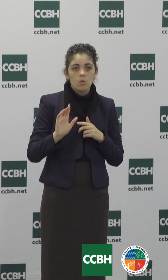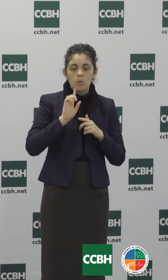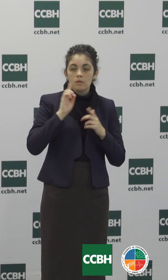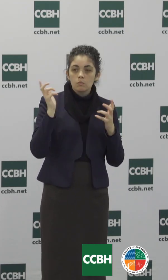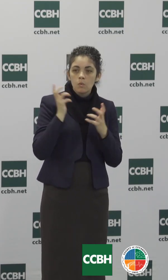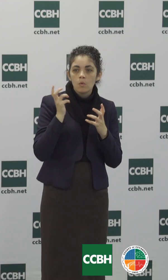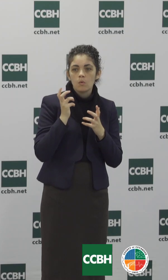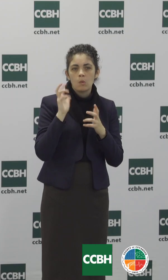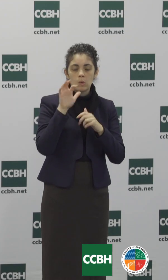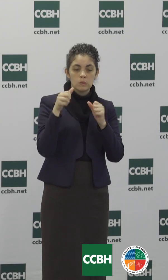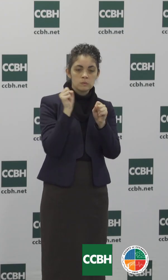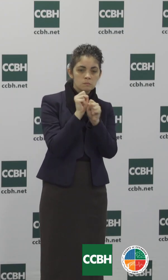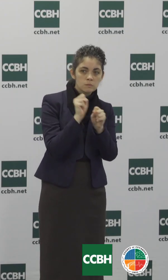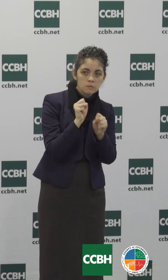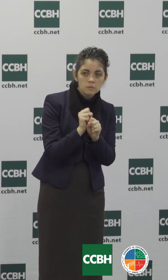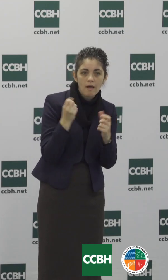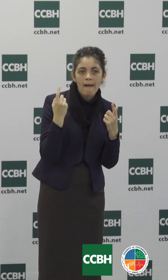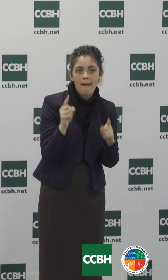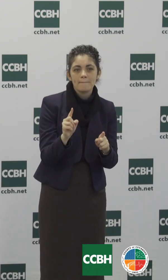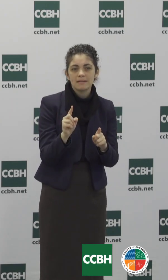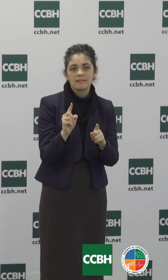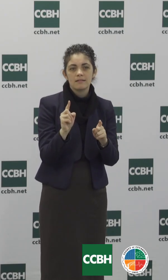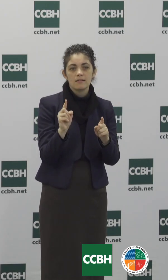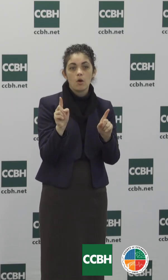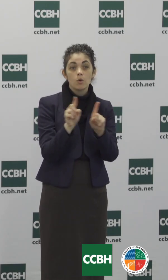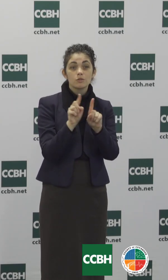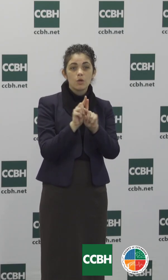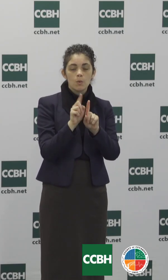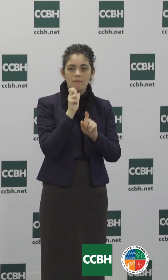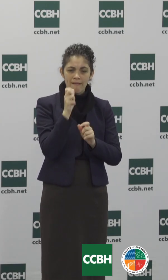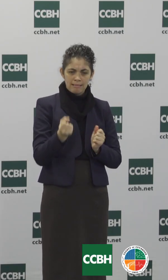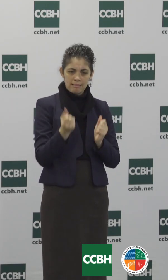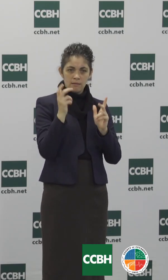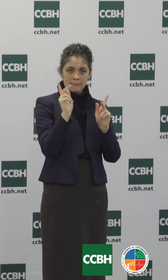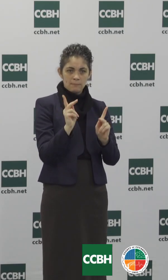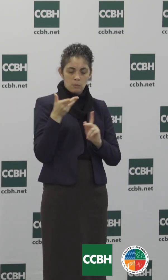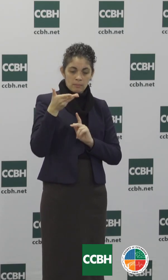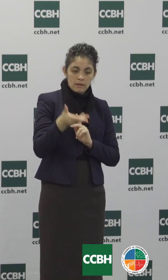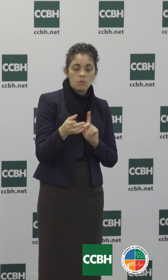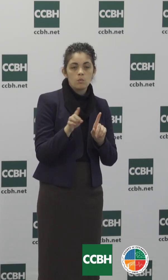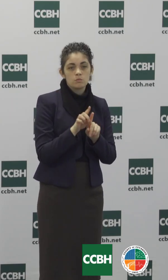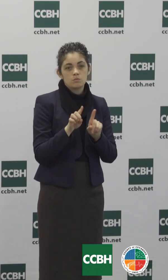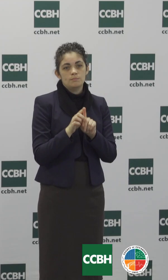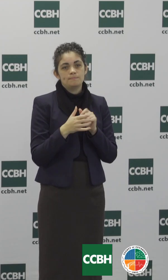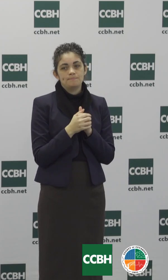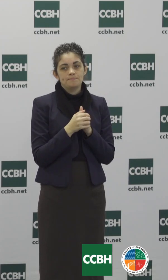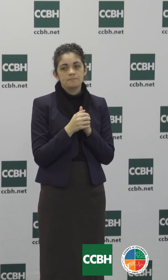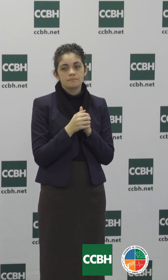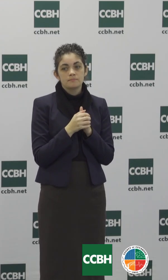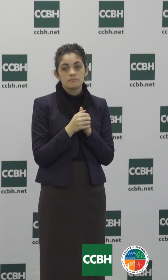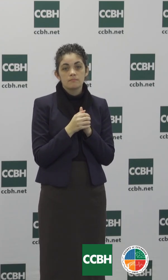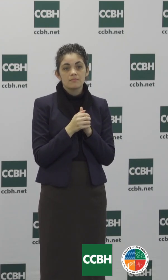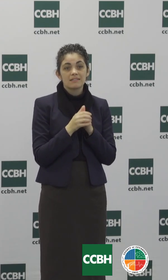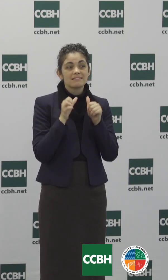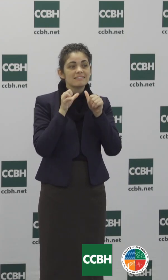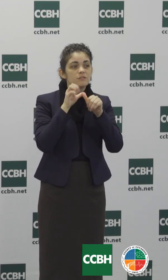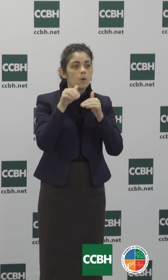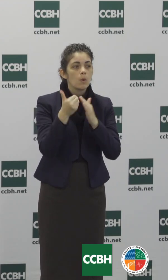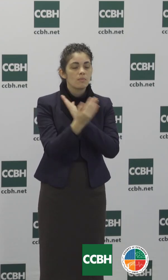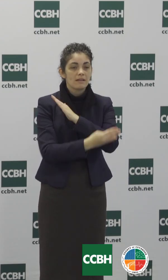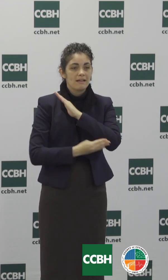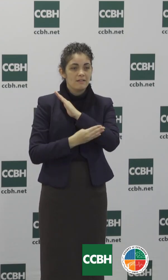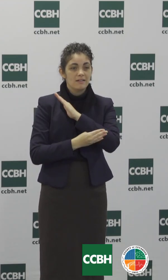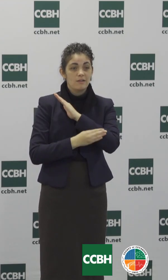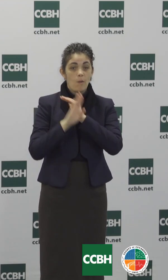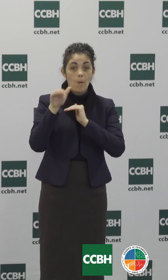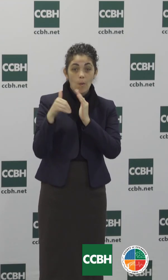remarkable, all the work that they're doing with a relatively small staff and throughout the county, helping people that